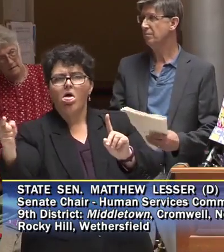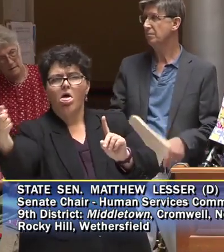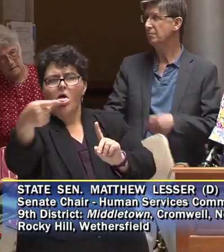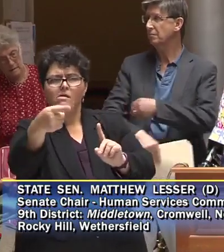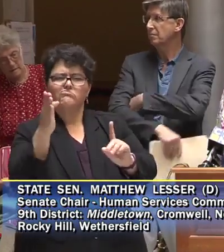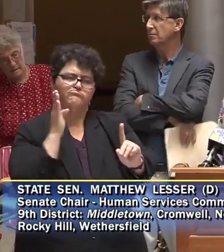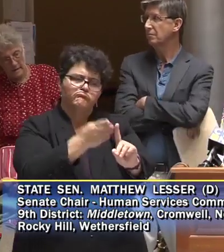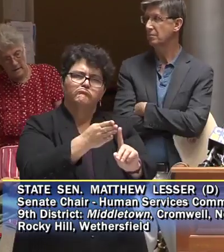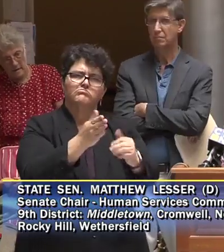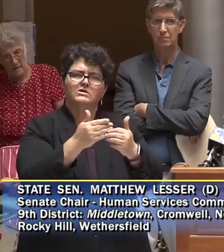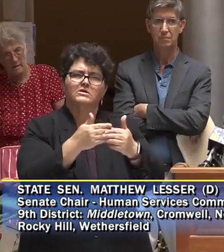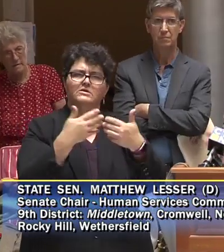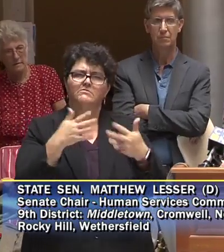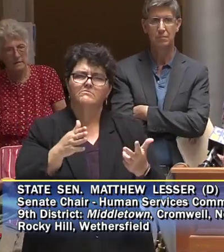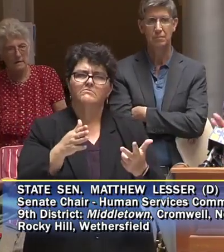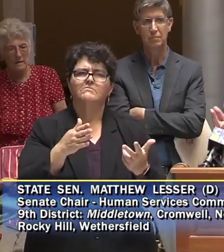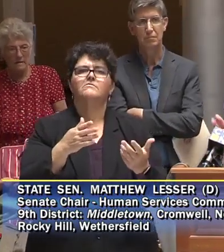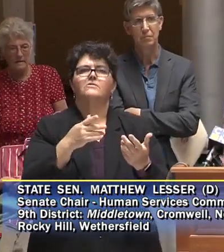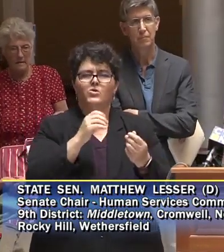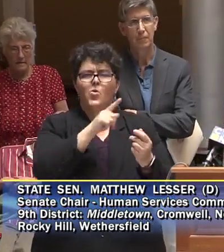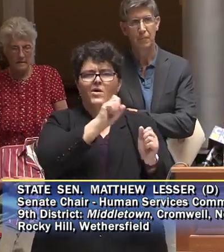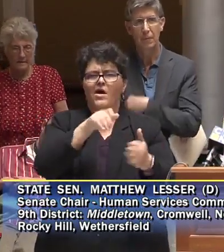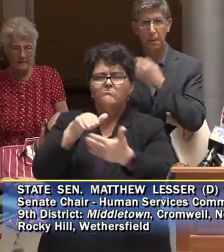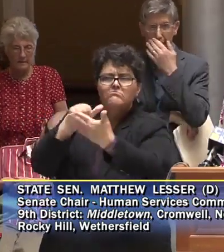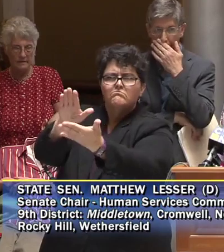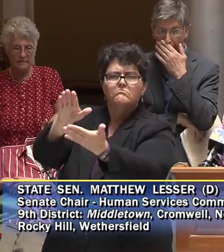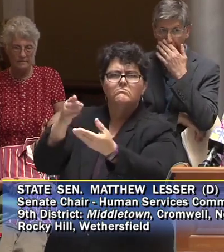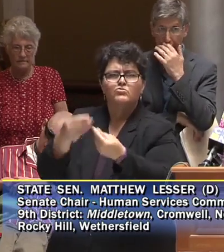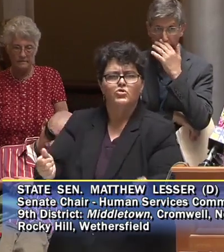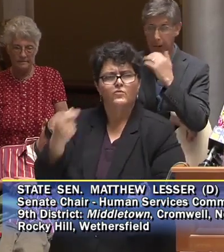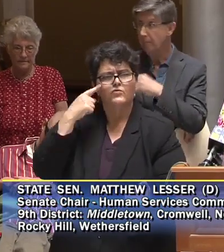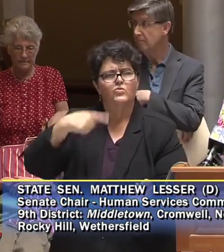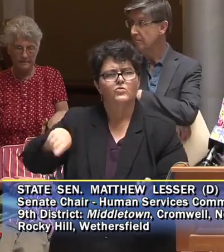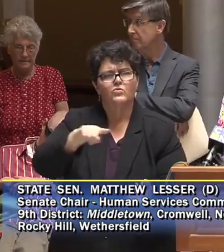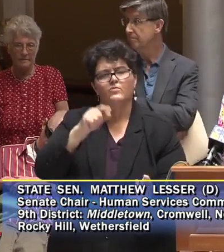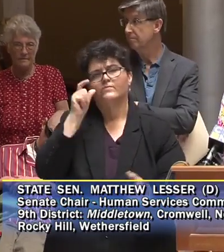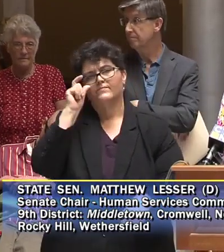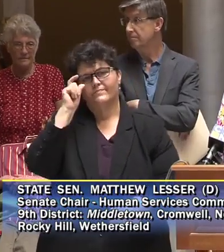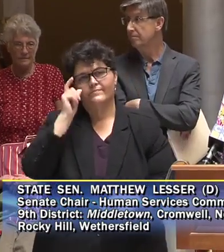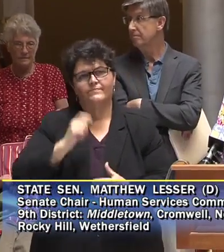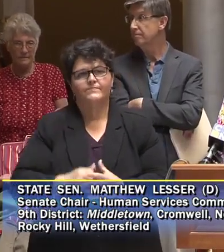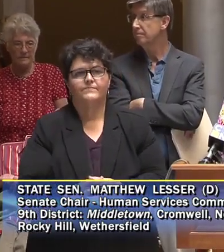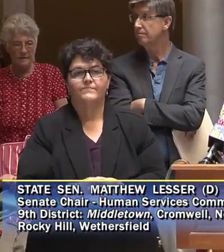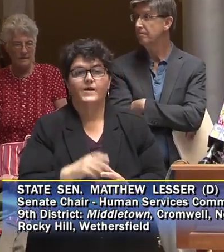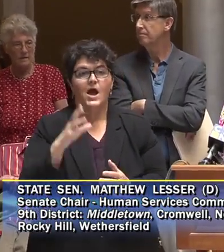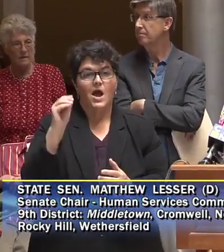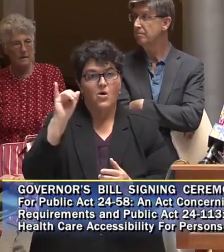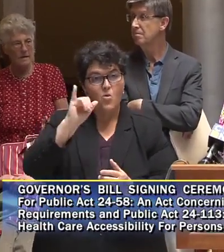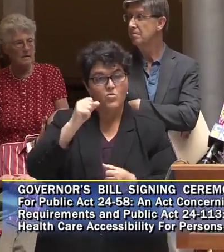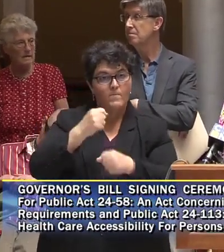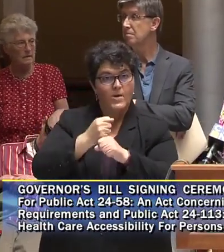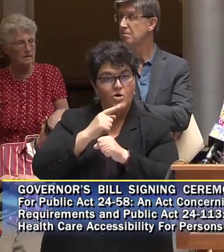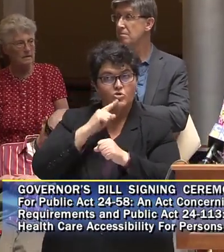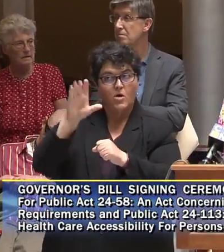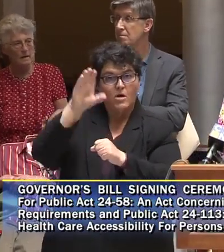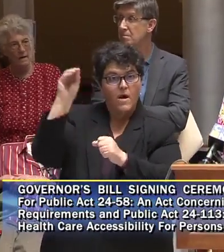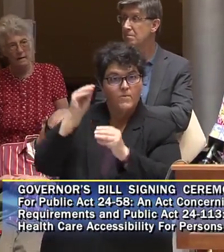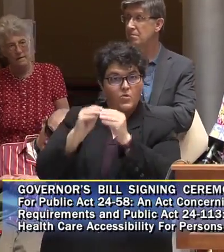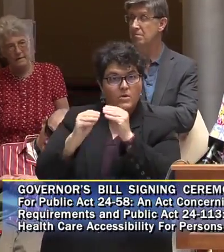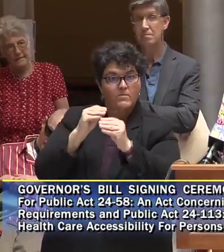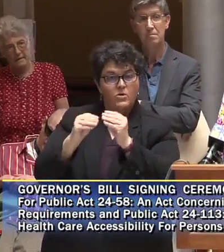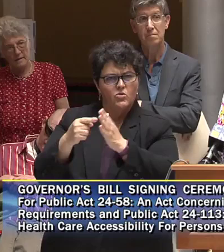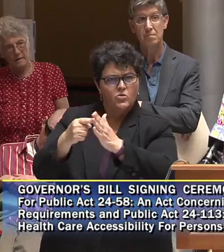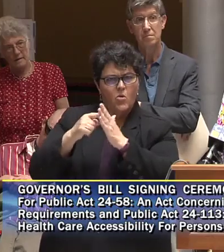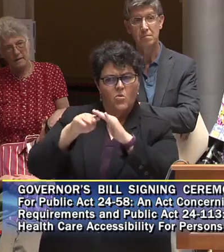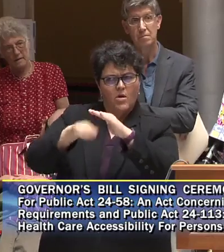can strengthen the law if we need to. And three is just that requirement that wheelchair repair companies repair those wheelchairs within 10 days,